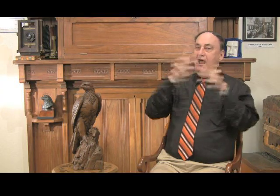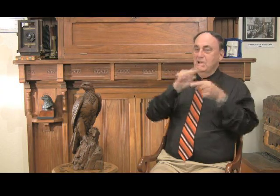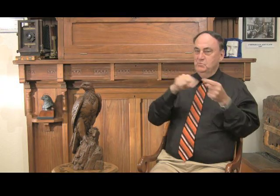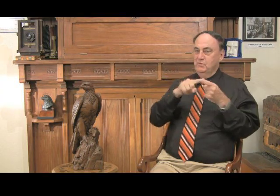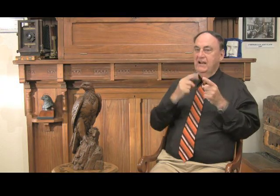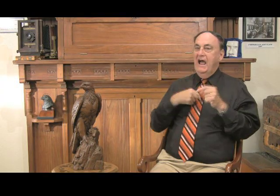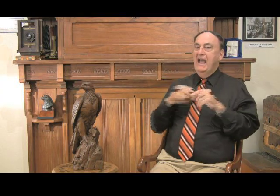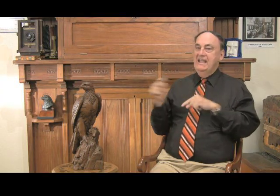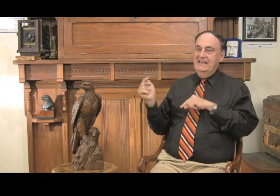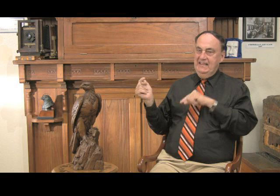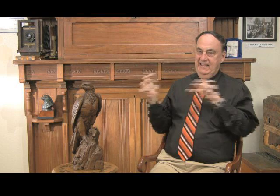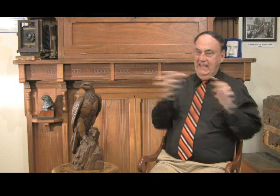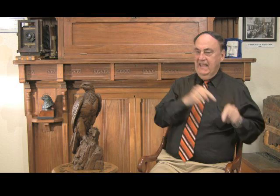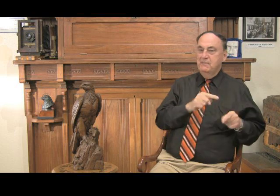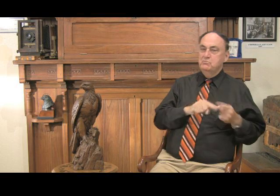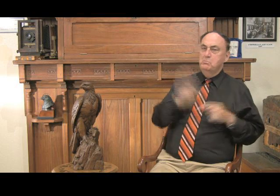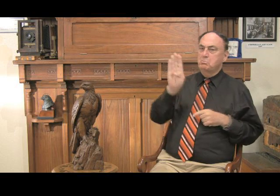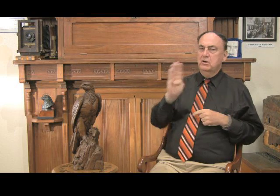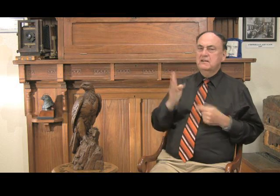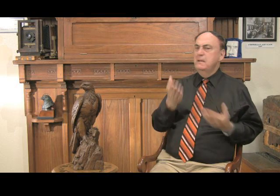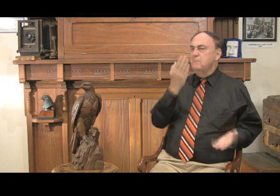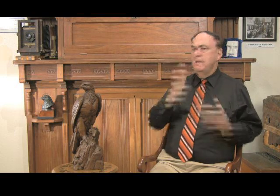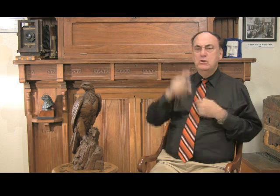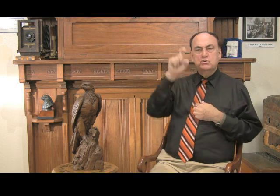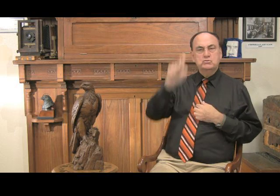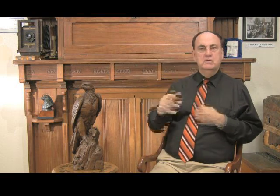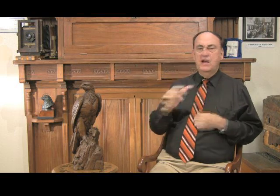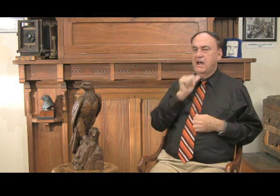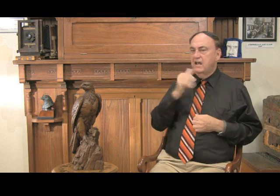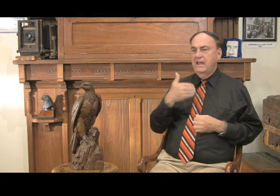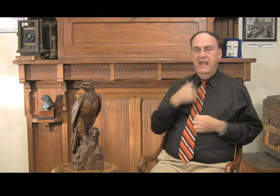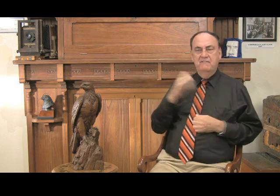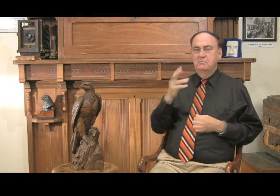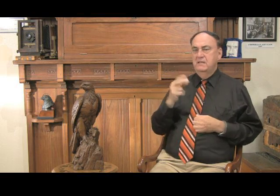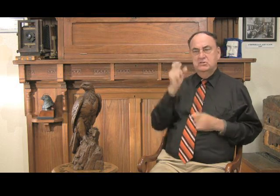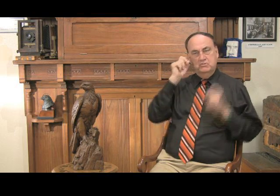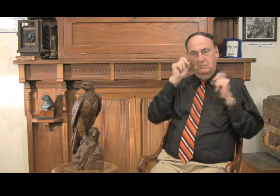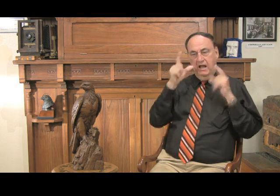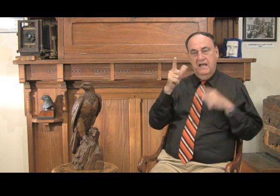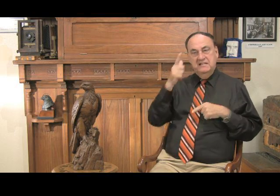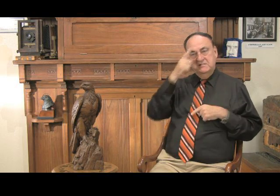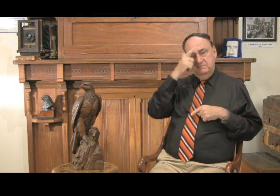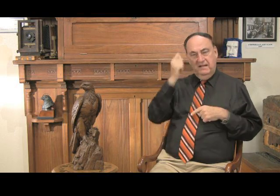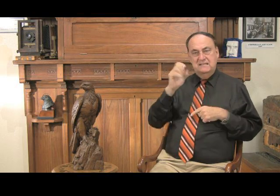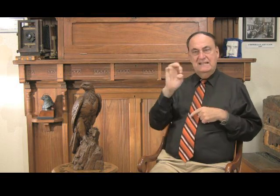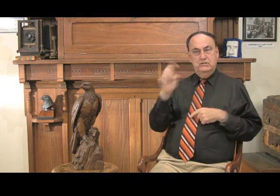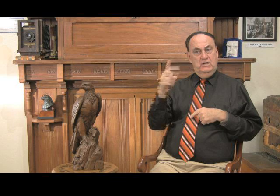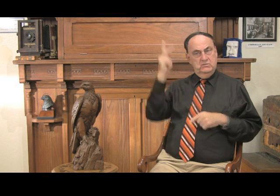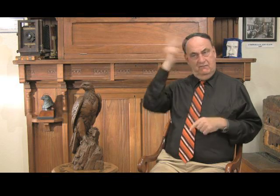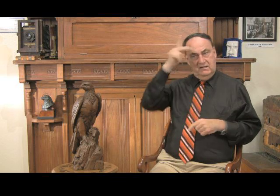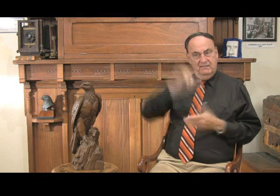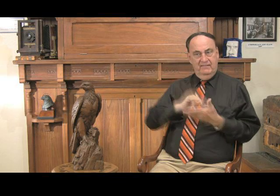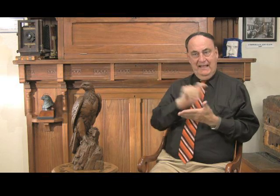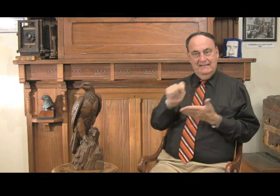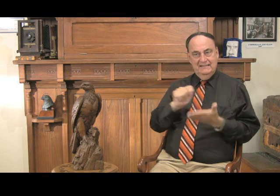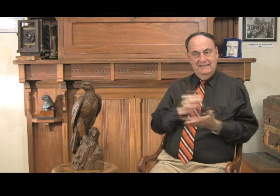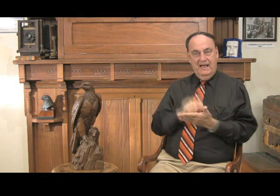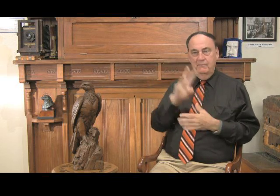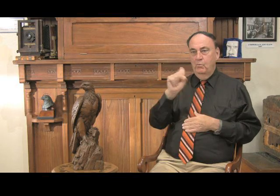I was a little surprised when I came to Berkeley. Maybe I shouldn't have been so surprised